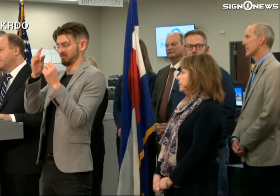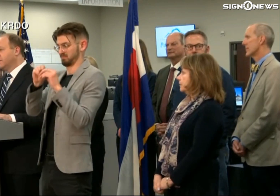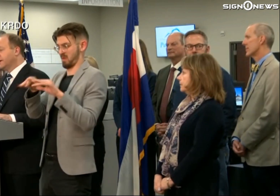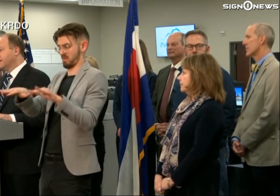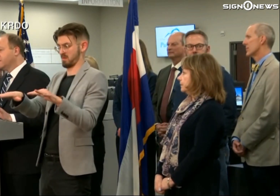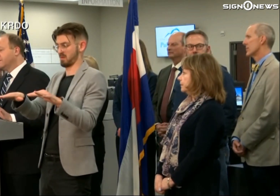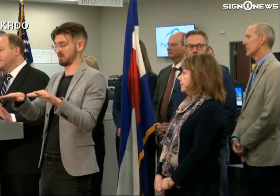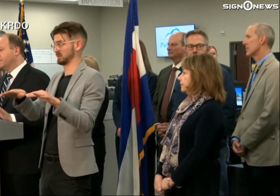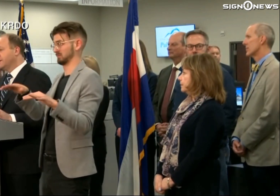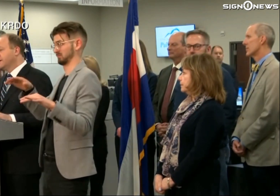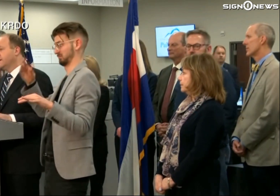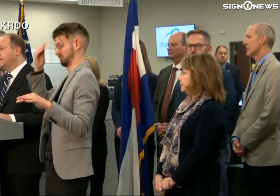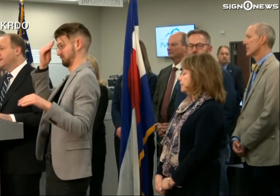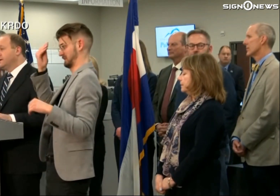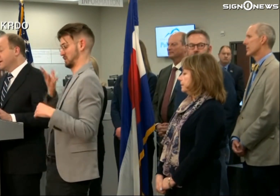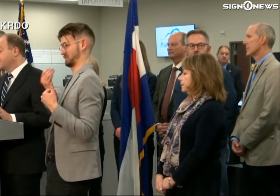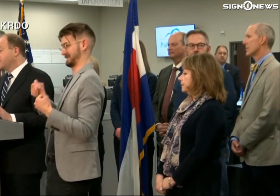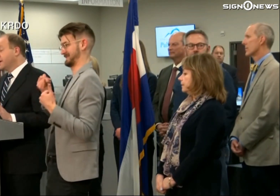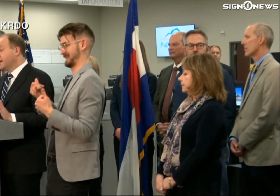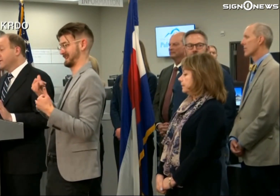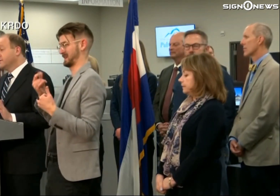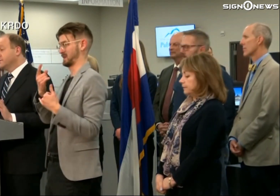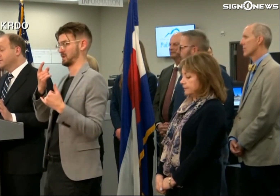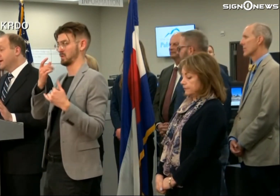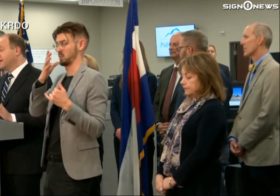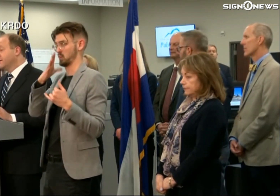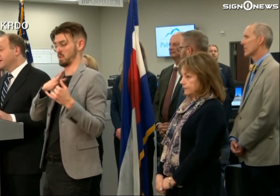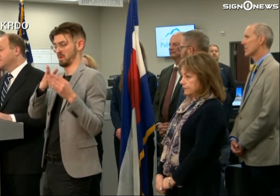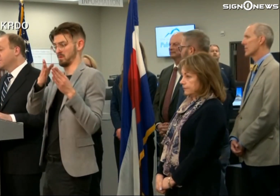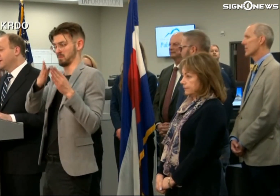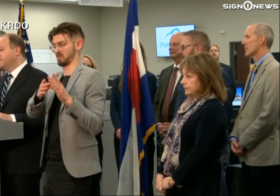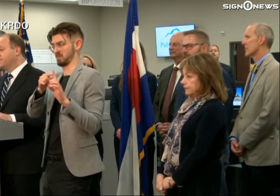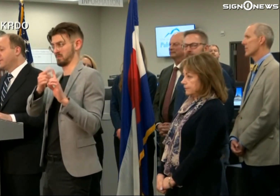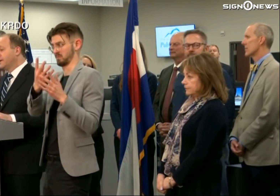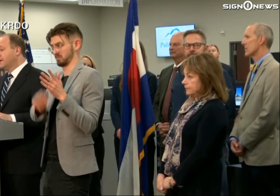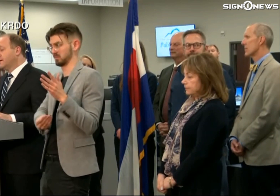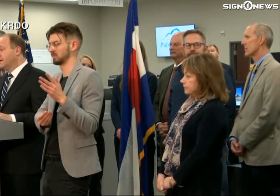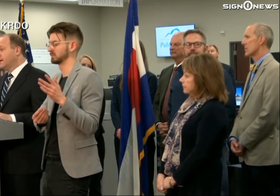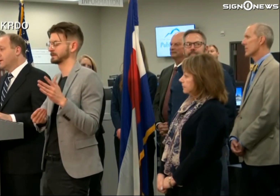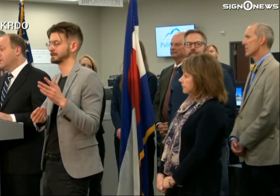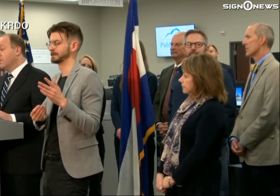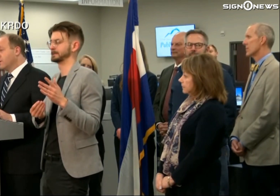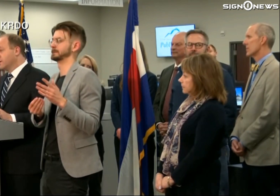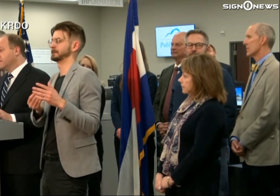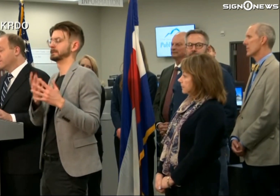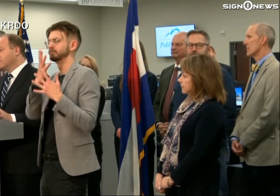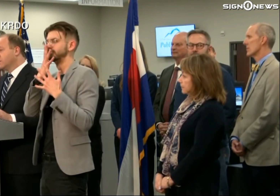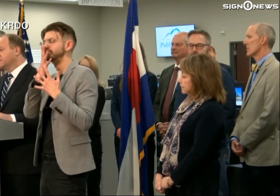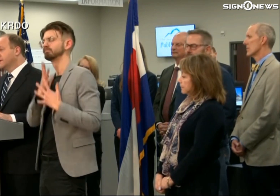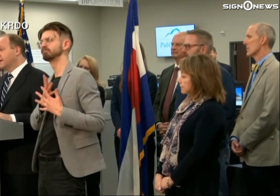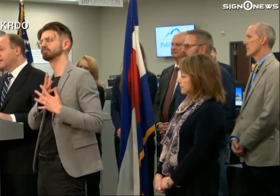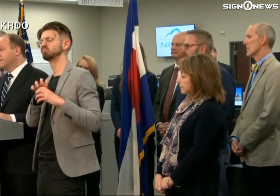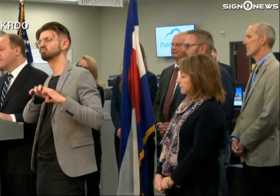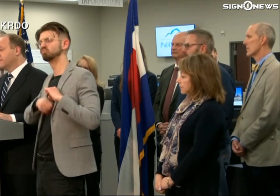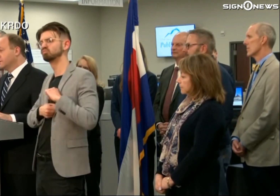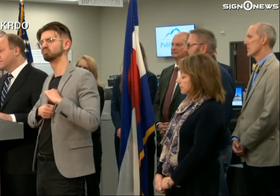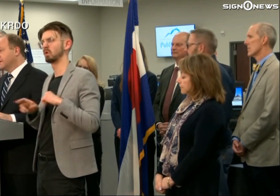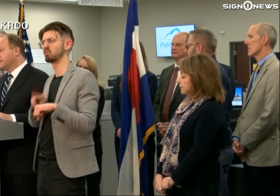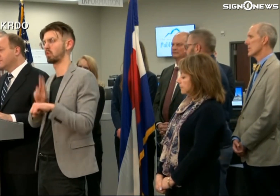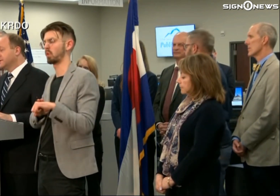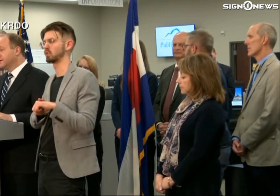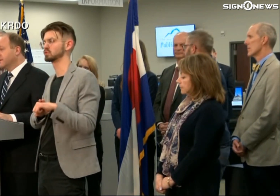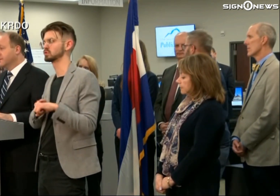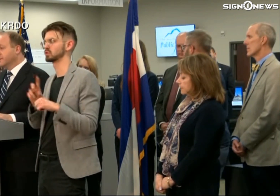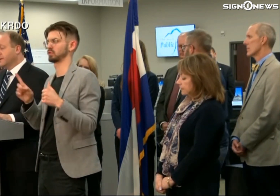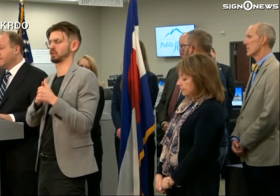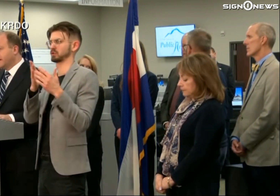inevitable. We didn't know if it would be yesterday or today or next week. We mourn, of course, that first